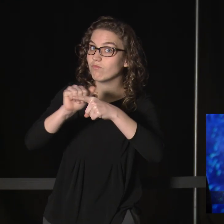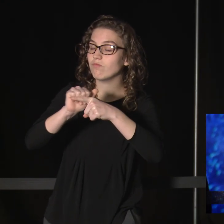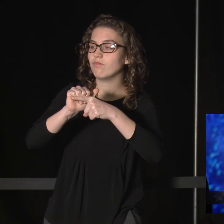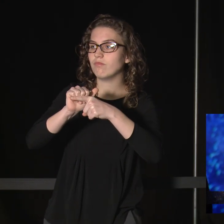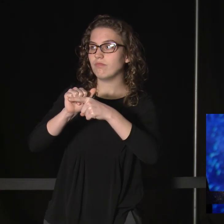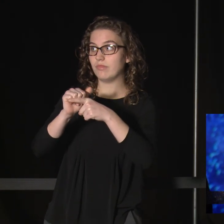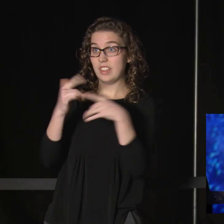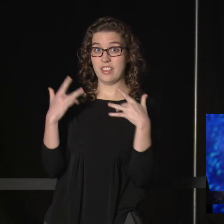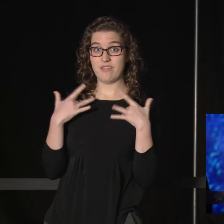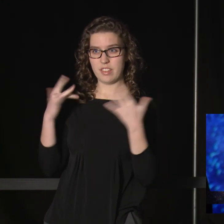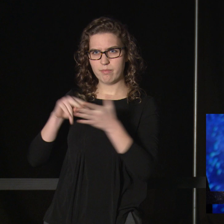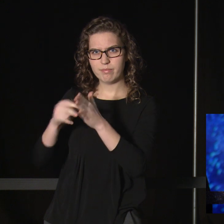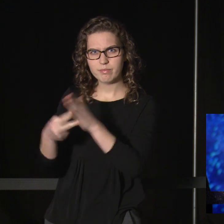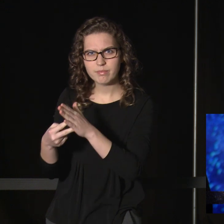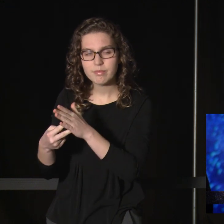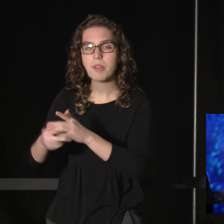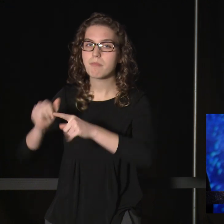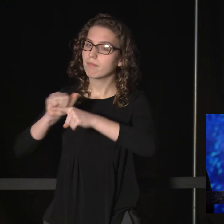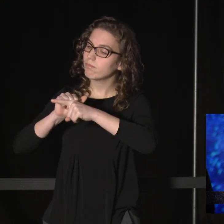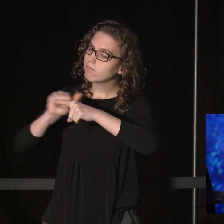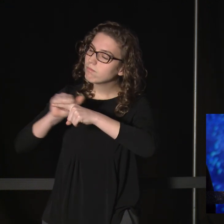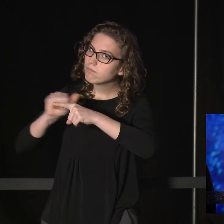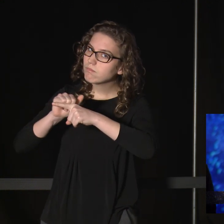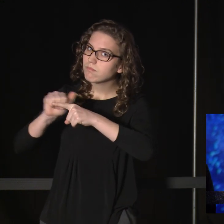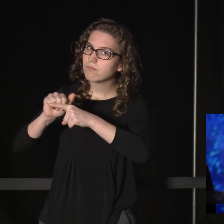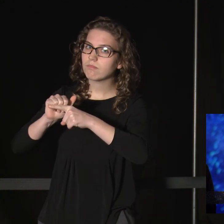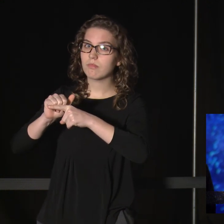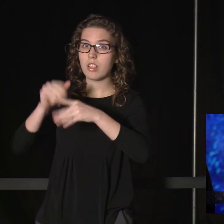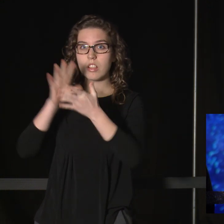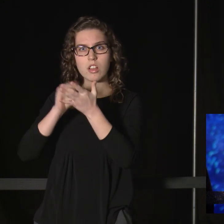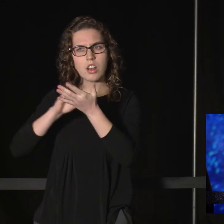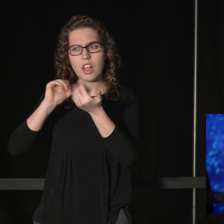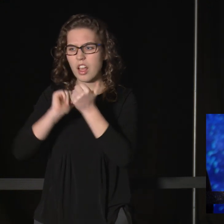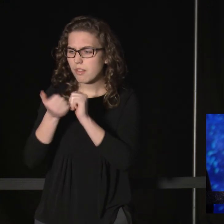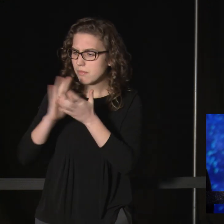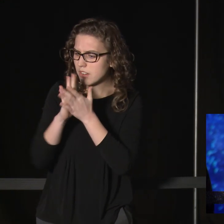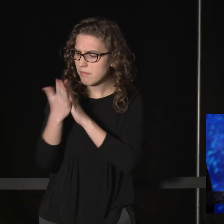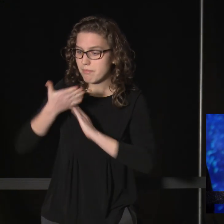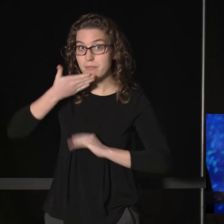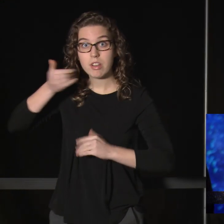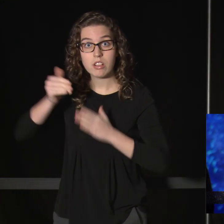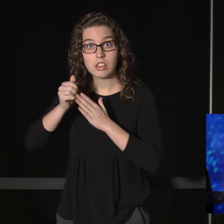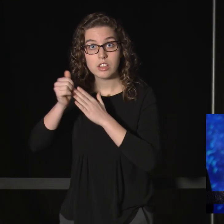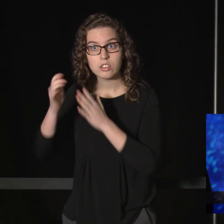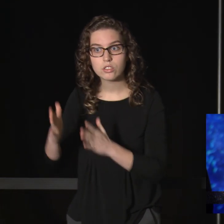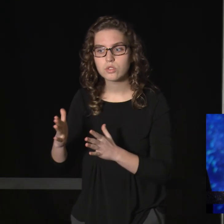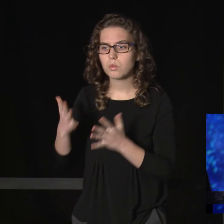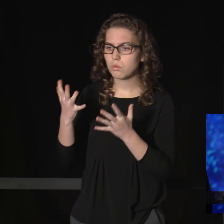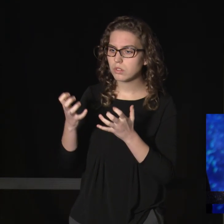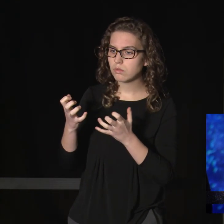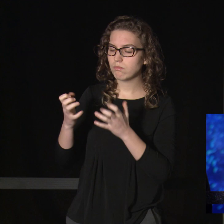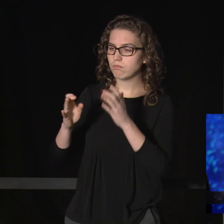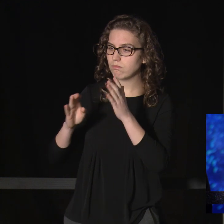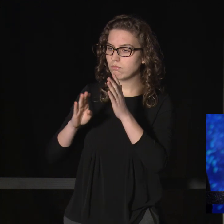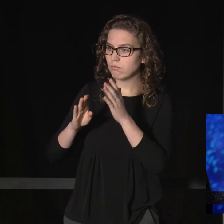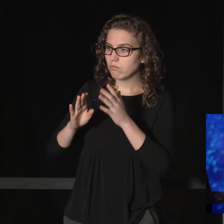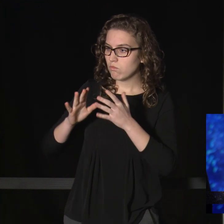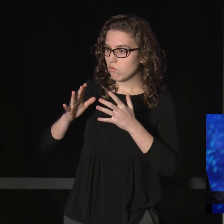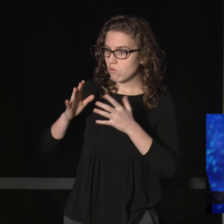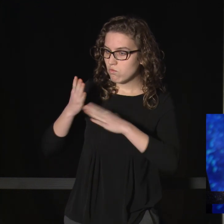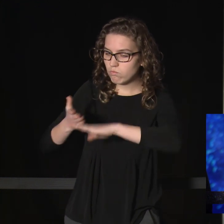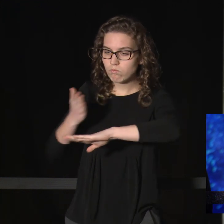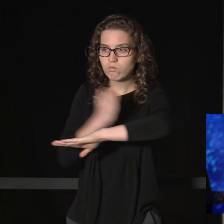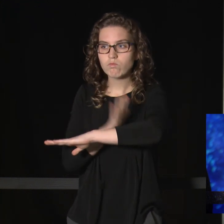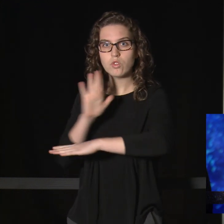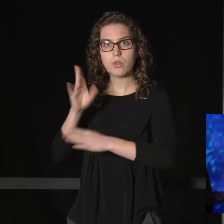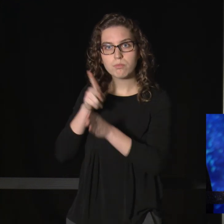event is meant to be practical. We're going to learn things like, how do we become better leaders? Maybe you're wanting to grow in your profession, in your career, and you're figuring out how to